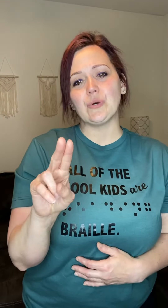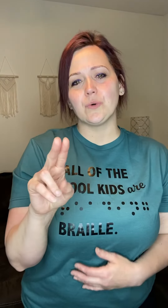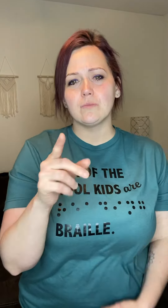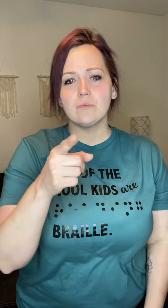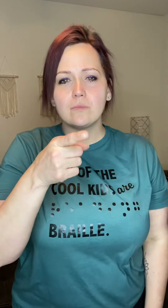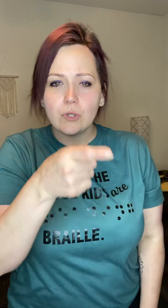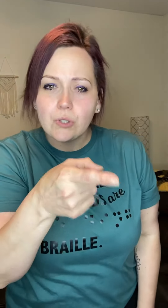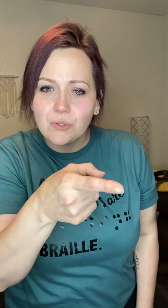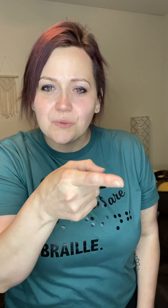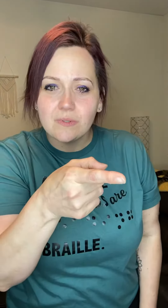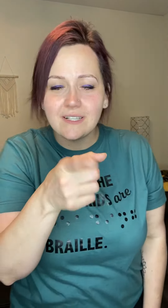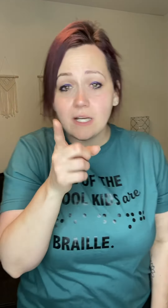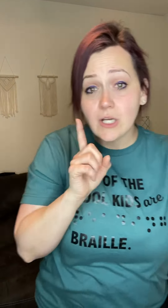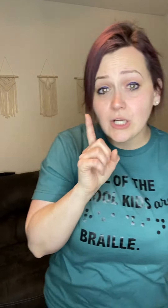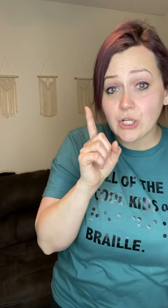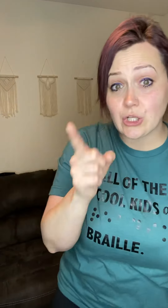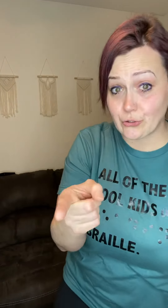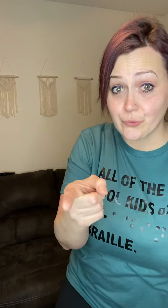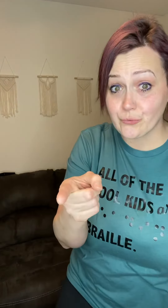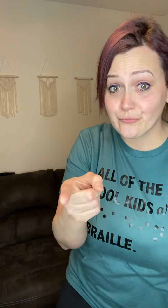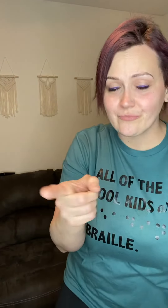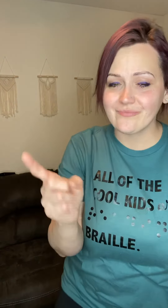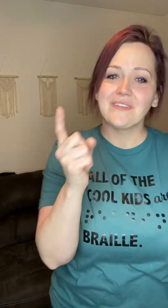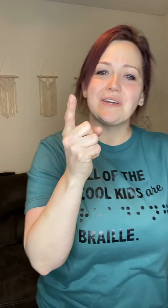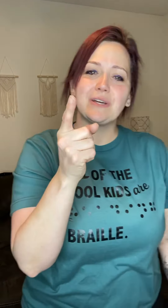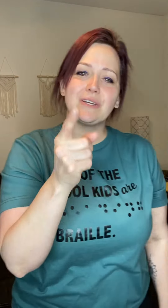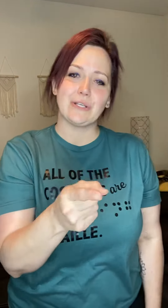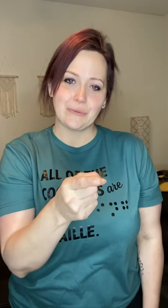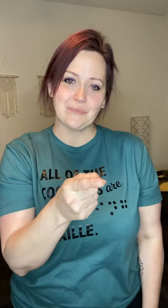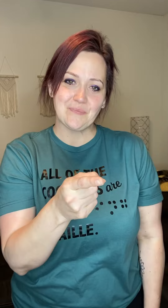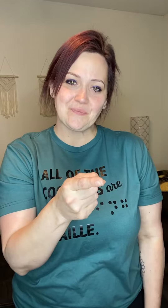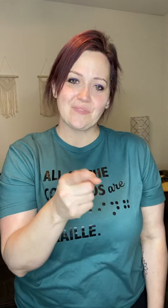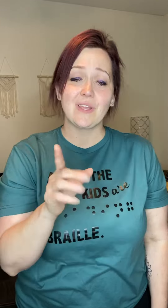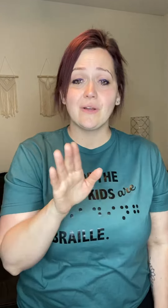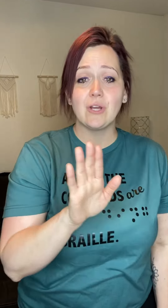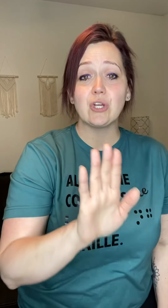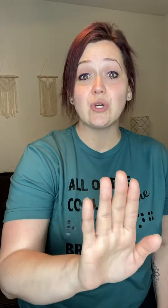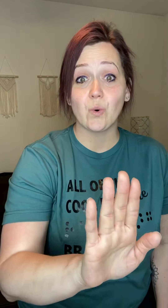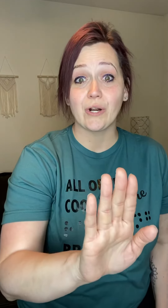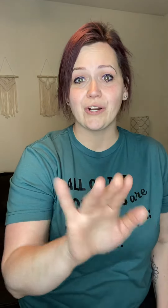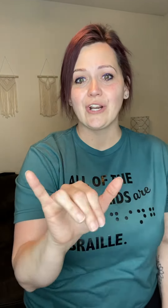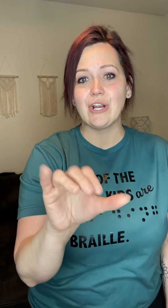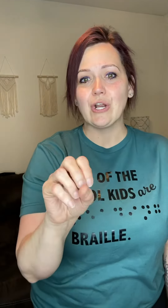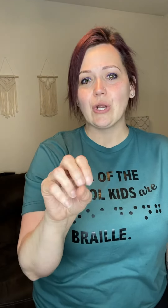You, you, you, you. Your.